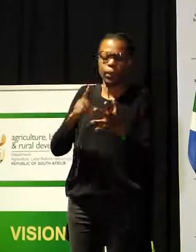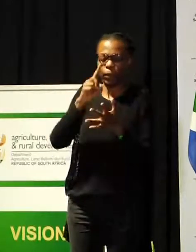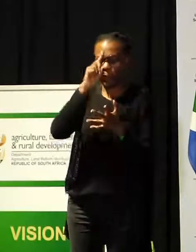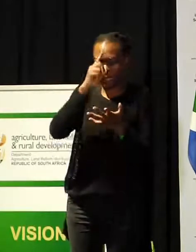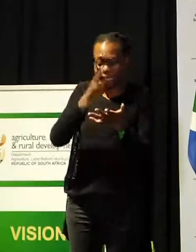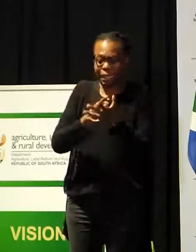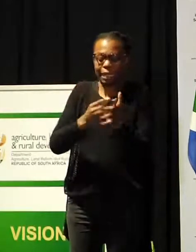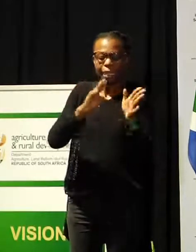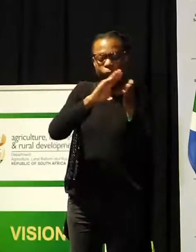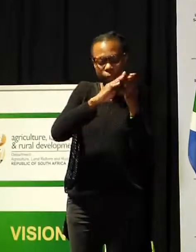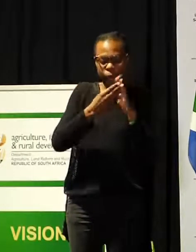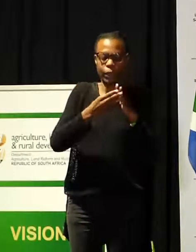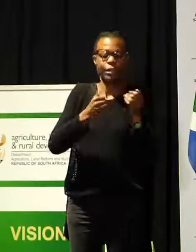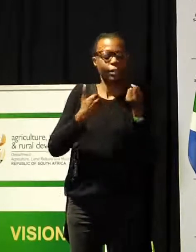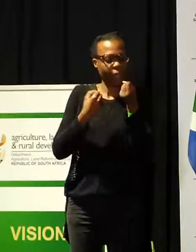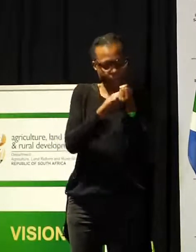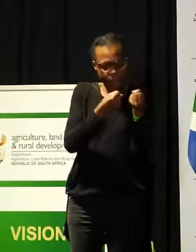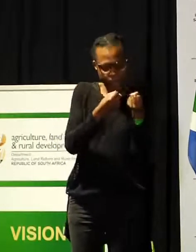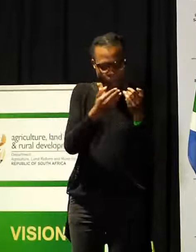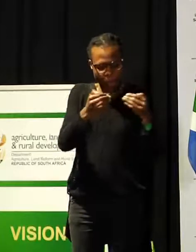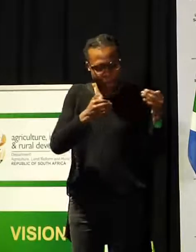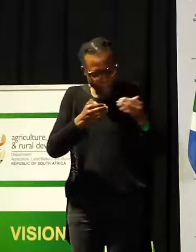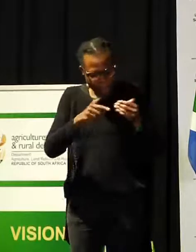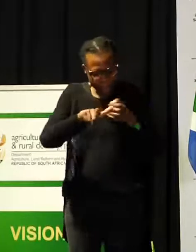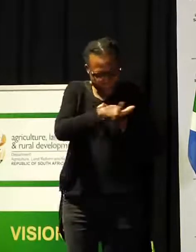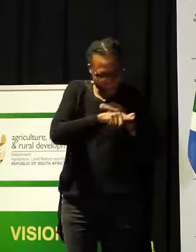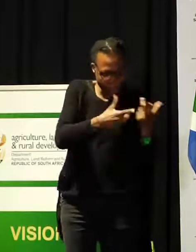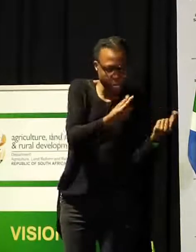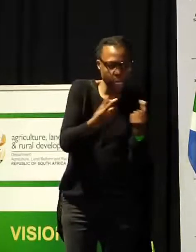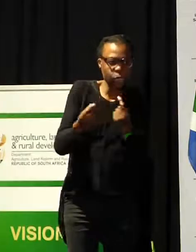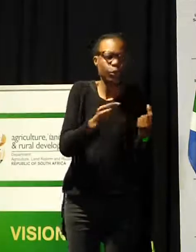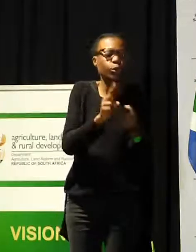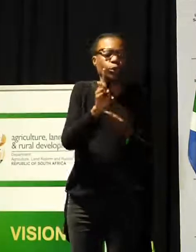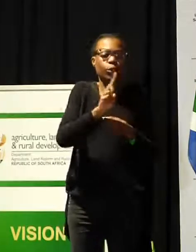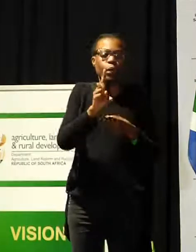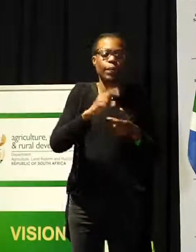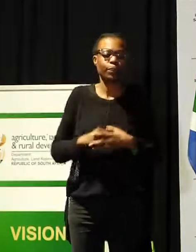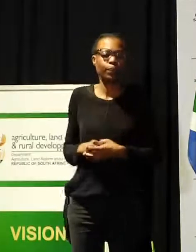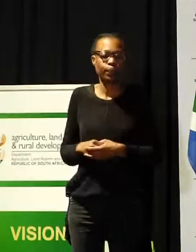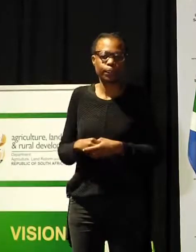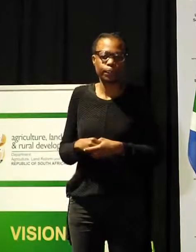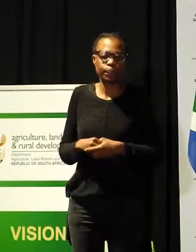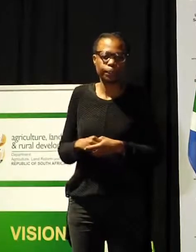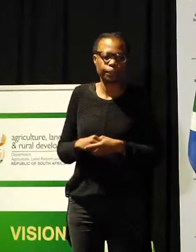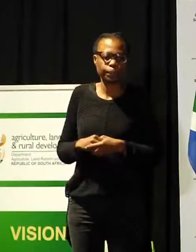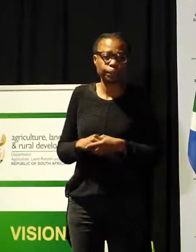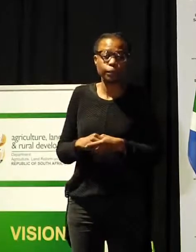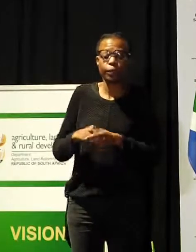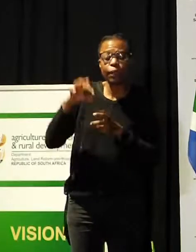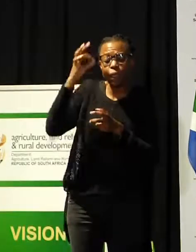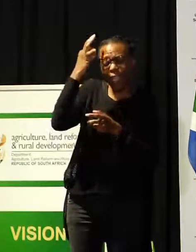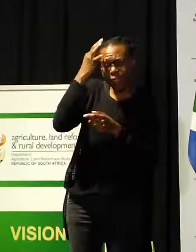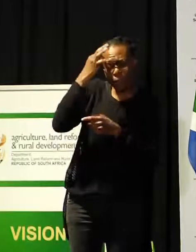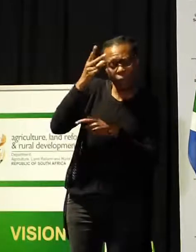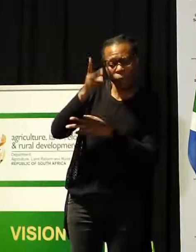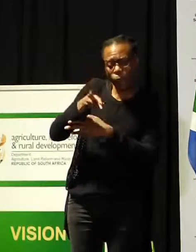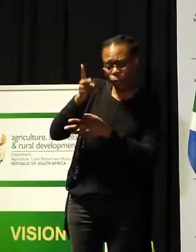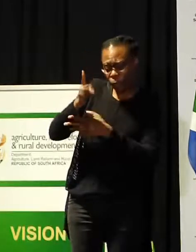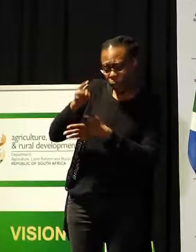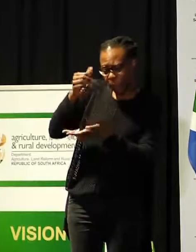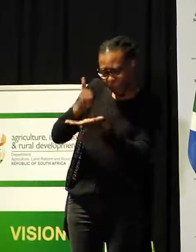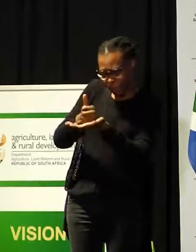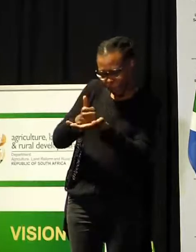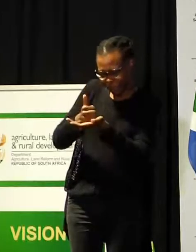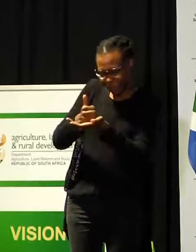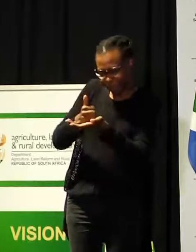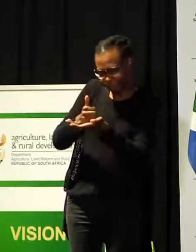to administer their land. The state should provide capacity building, as I've said. The state also must